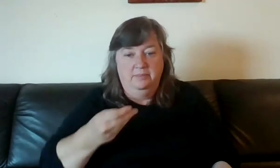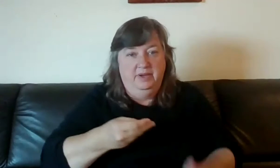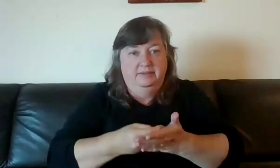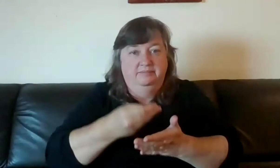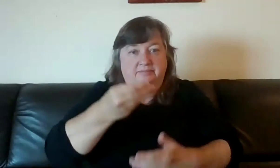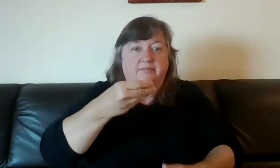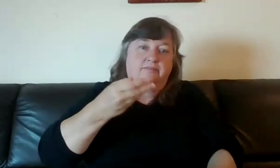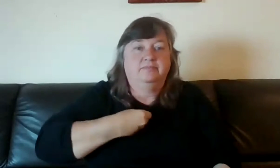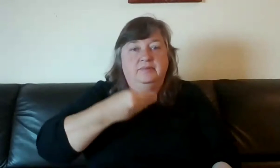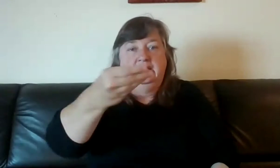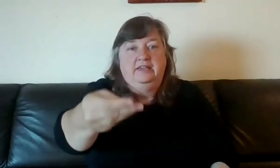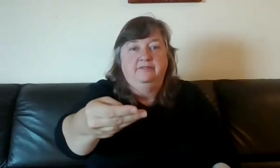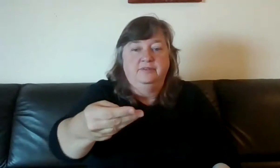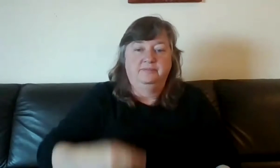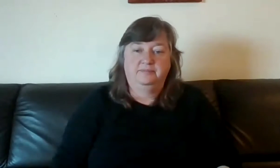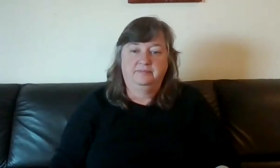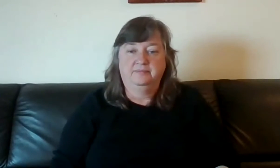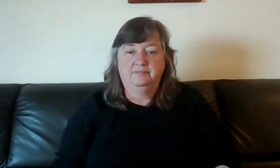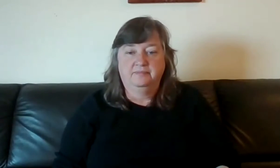but give.